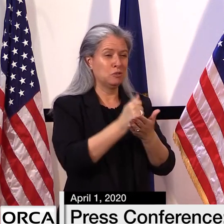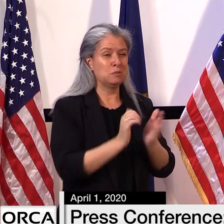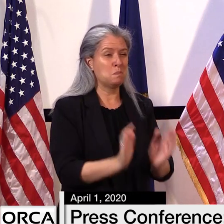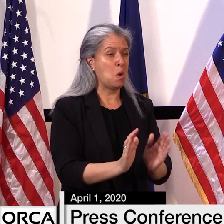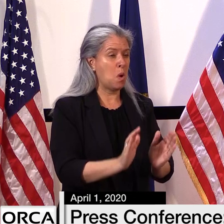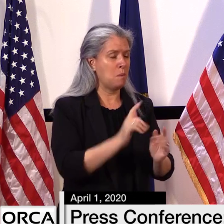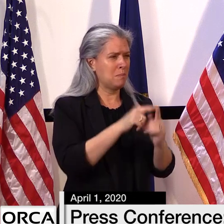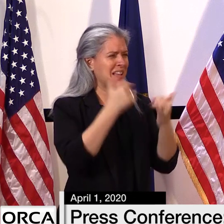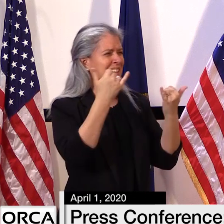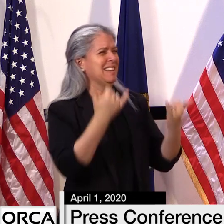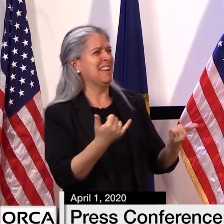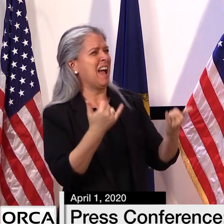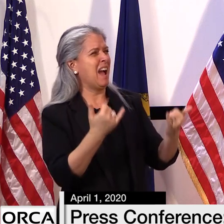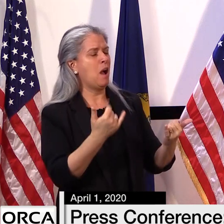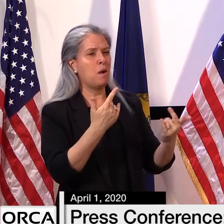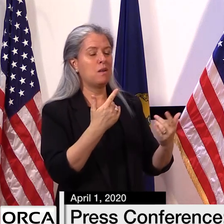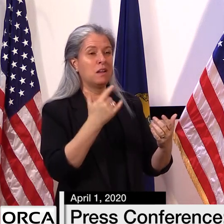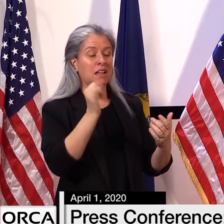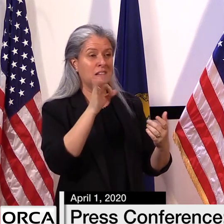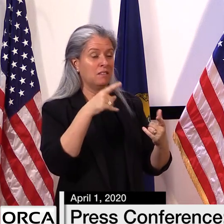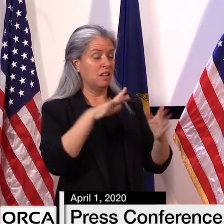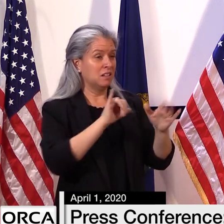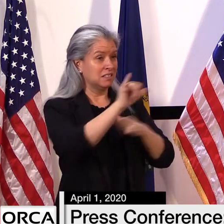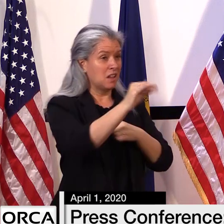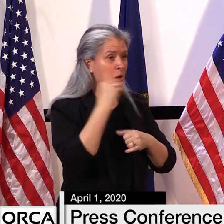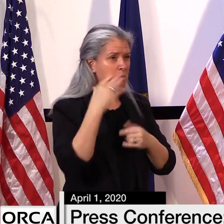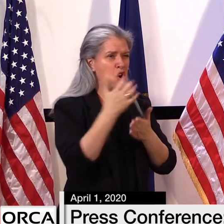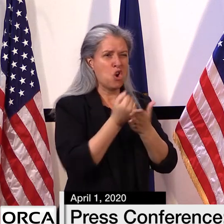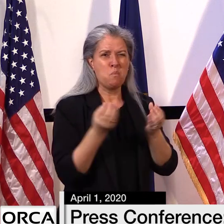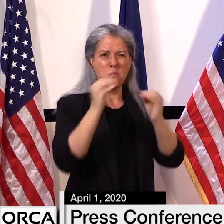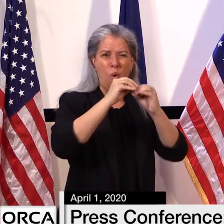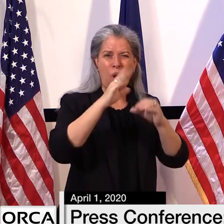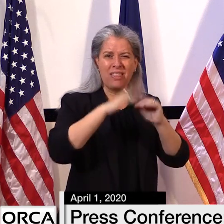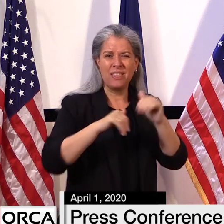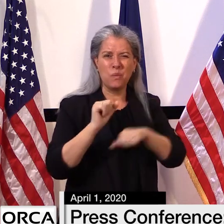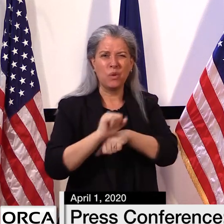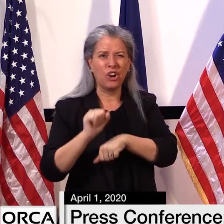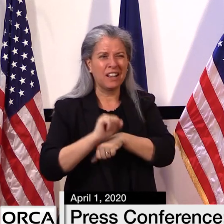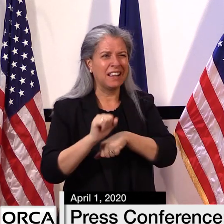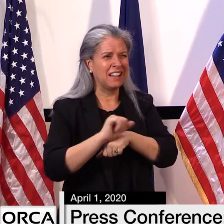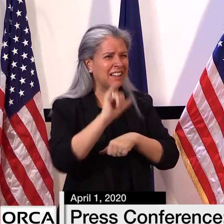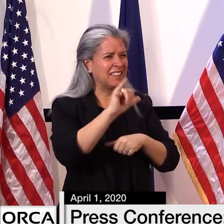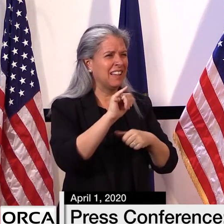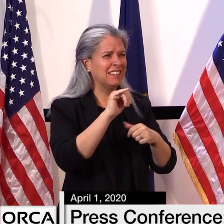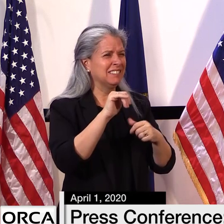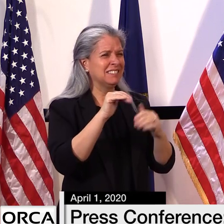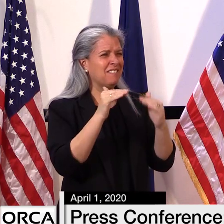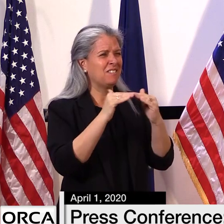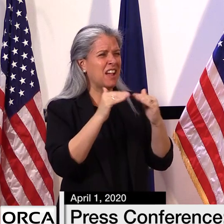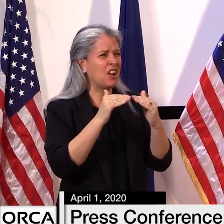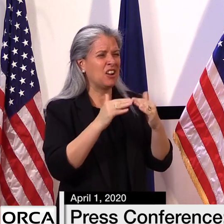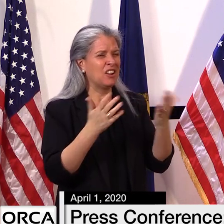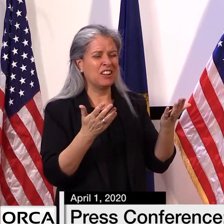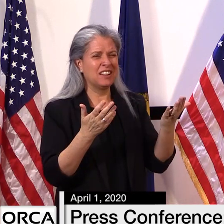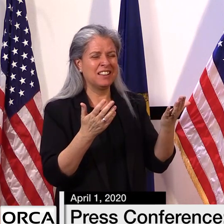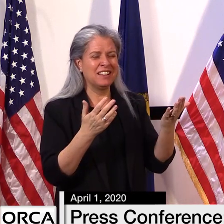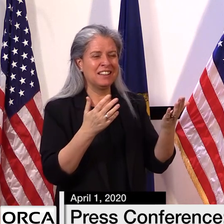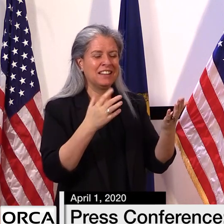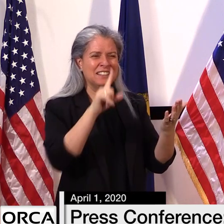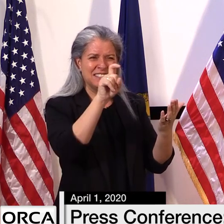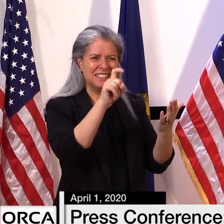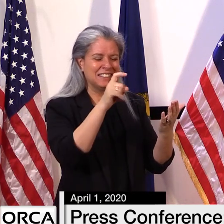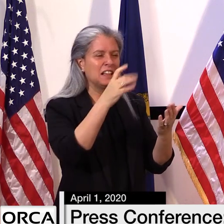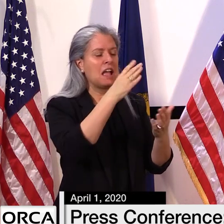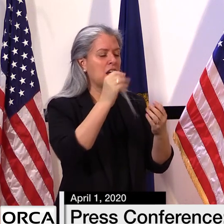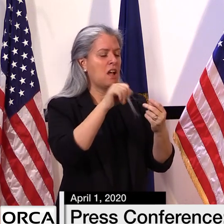earn more sitting at home on the couch? Is that fair? Can you do anything about it? And can you address the eviction question across the